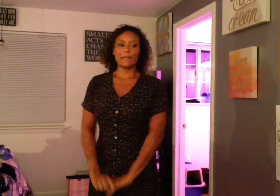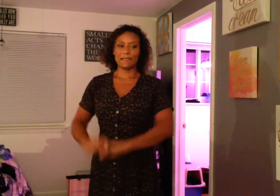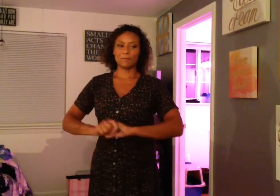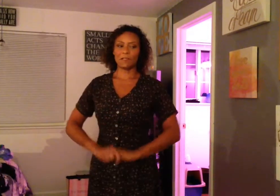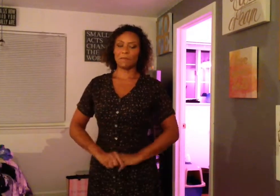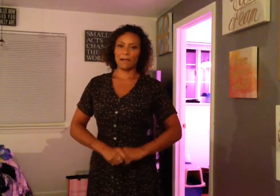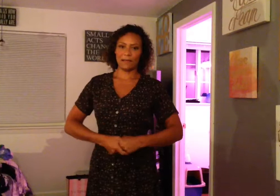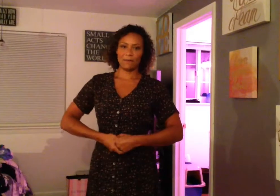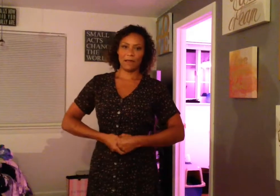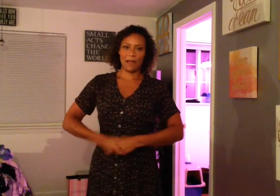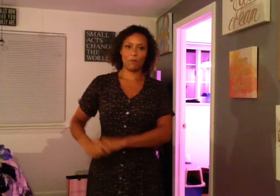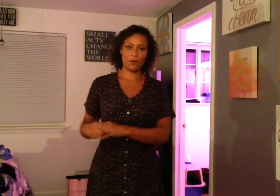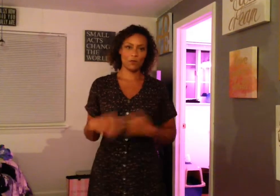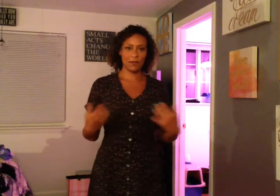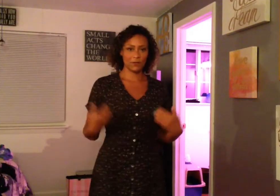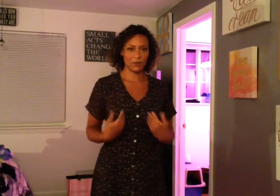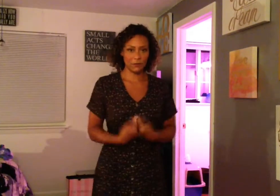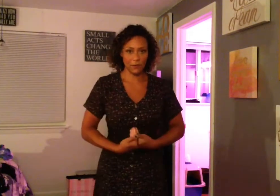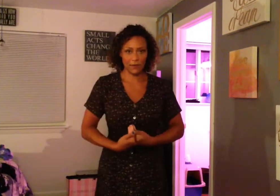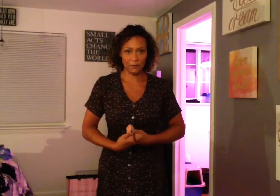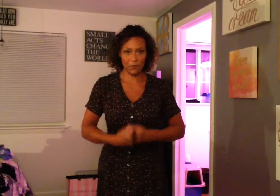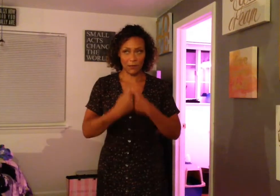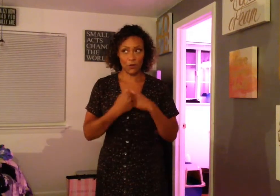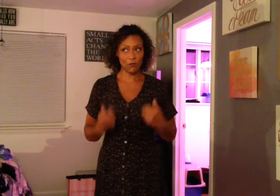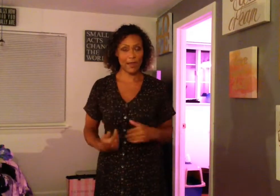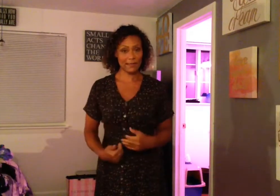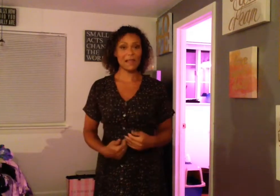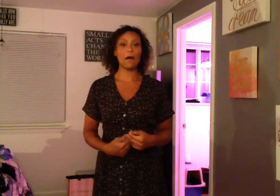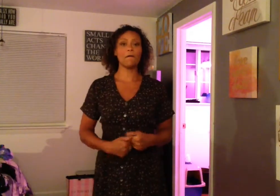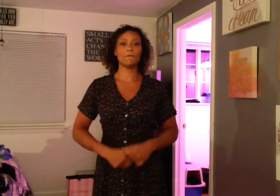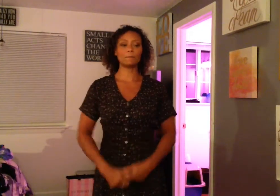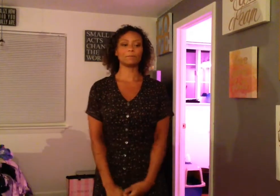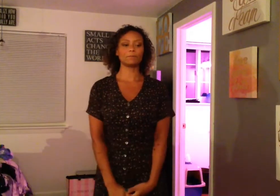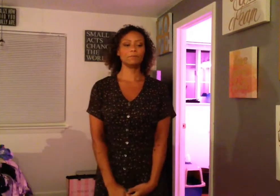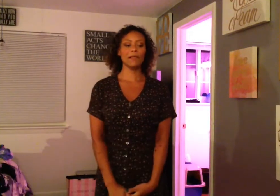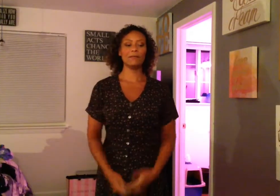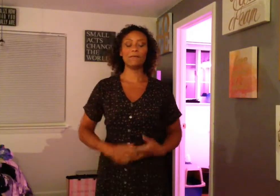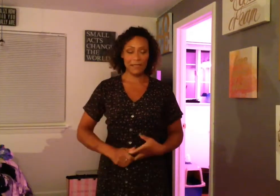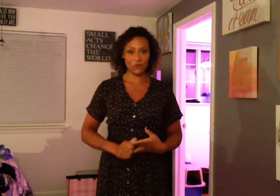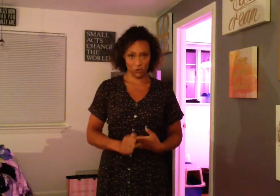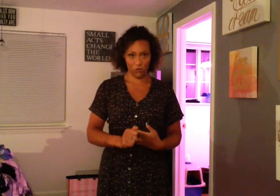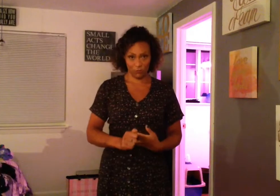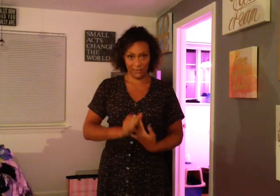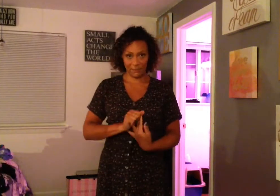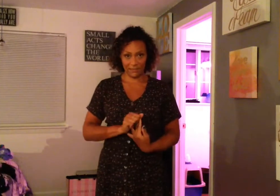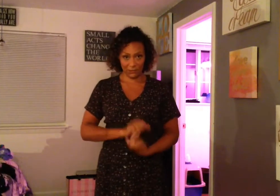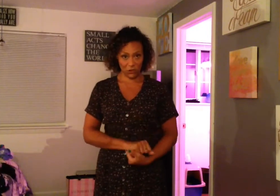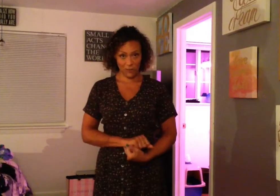it's perspective. And when you really start to look inward and know thyself and face your own demons and